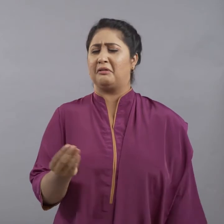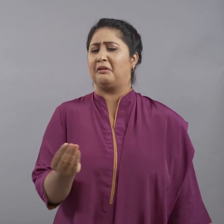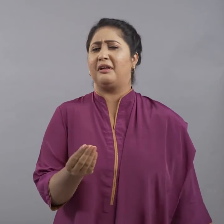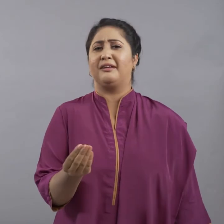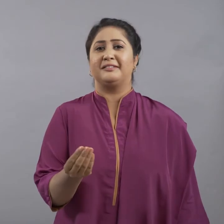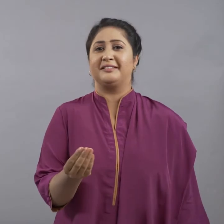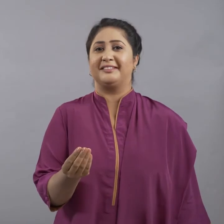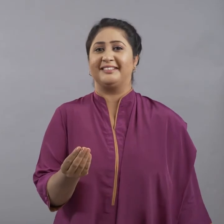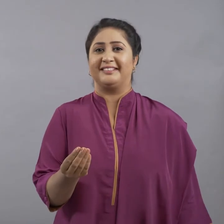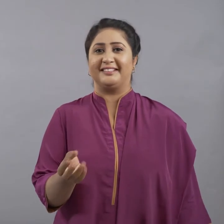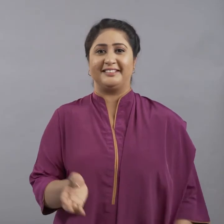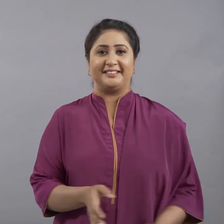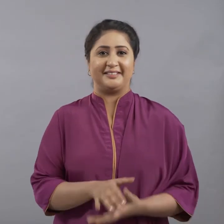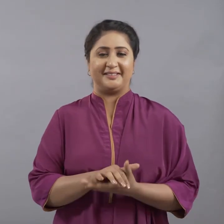Easy.